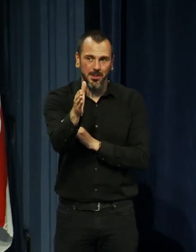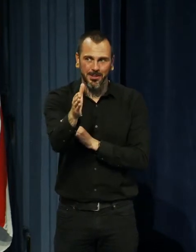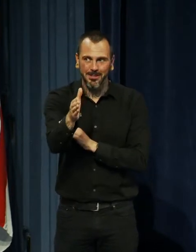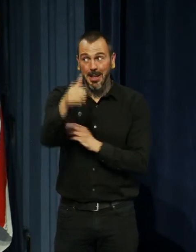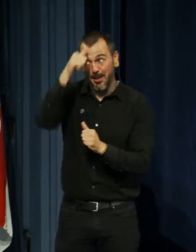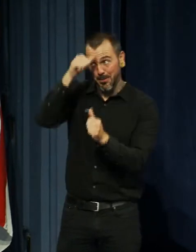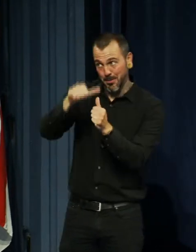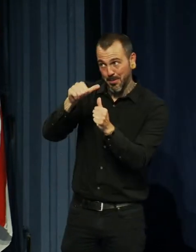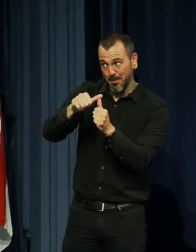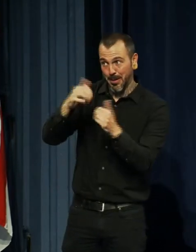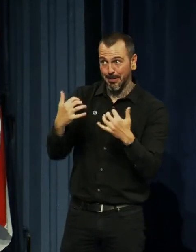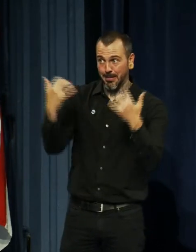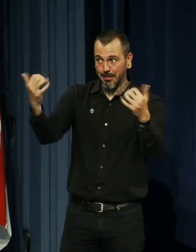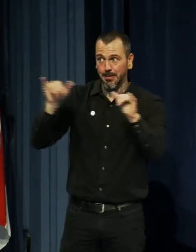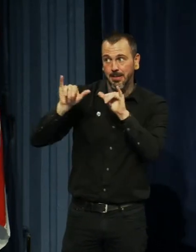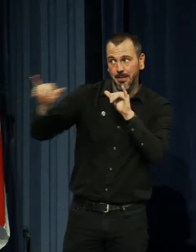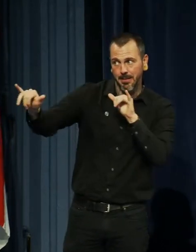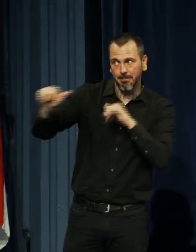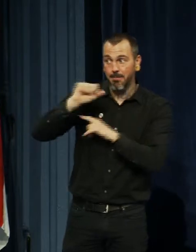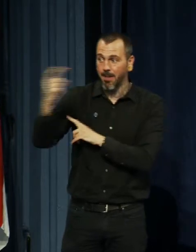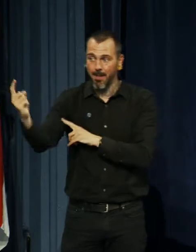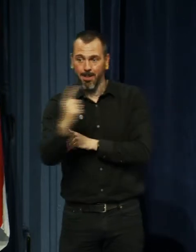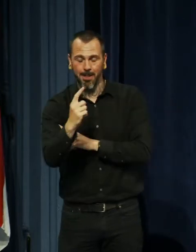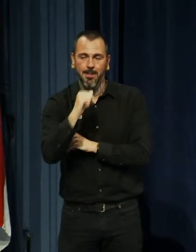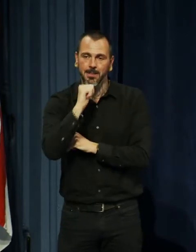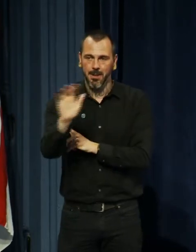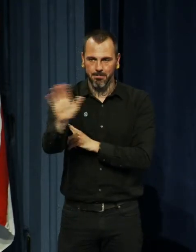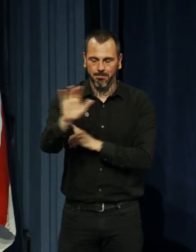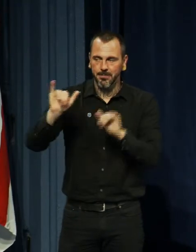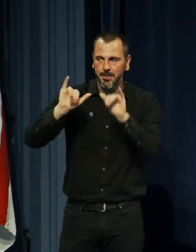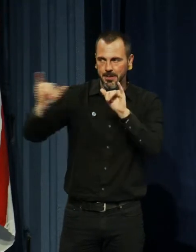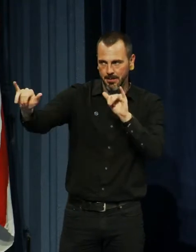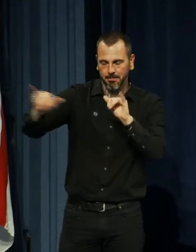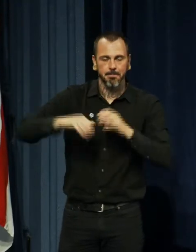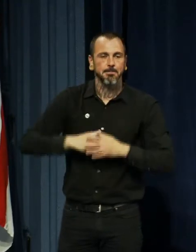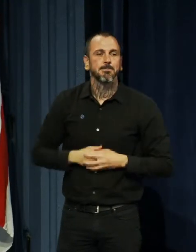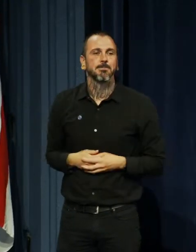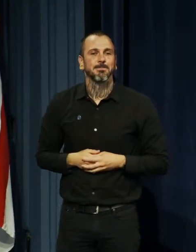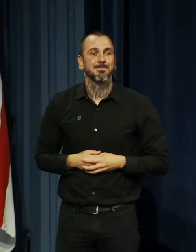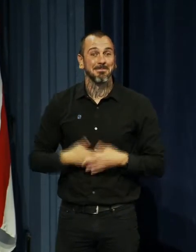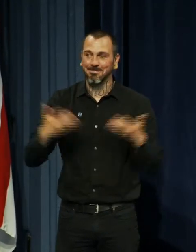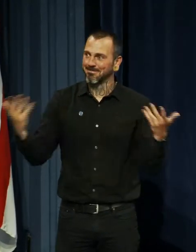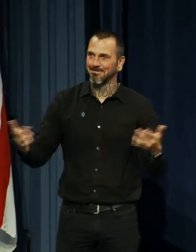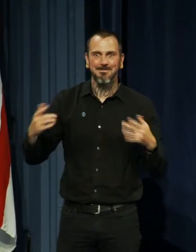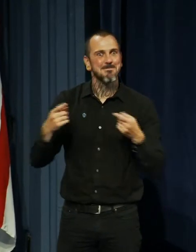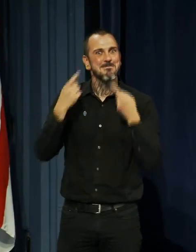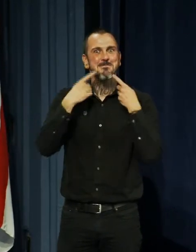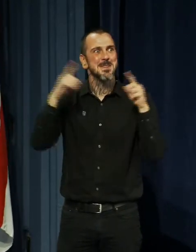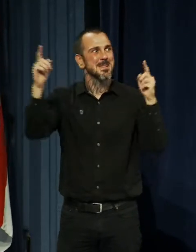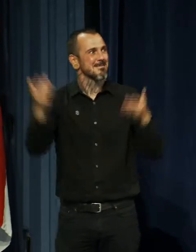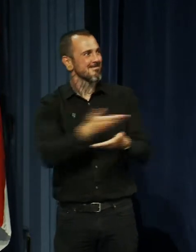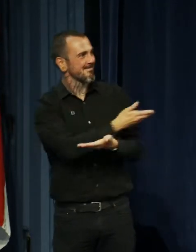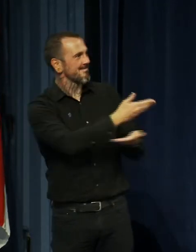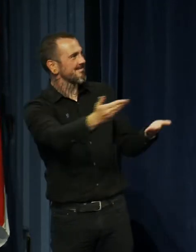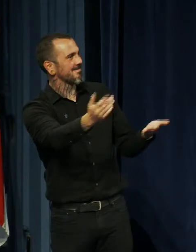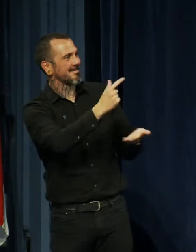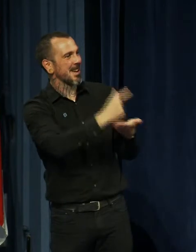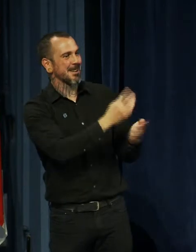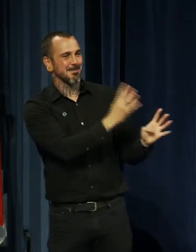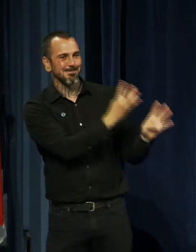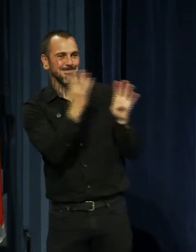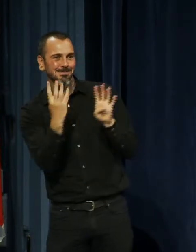like to recognize the following faculty and staff who are retiring from Ivany Campus. I ask any retirees that are with us today to